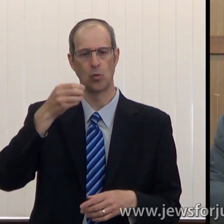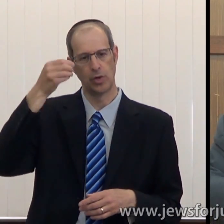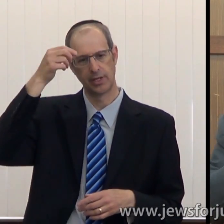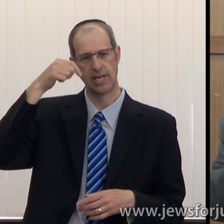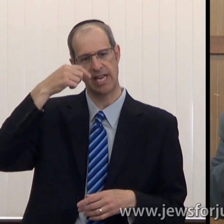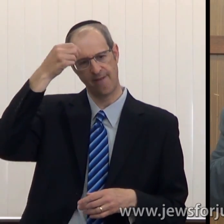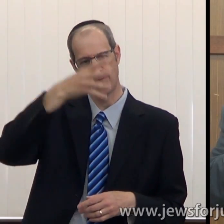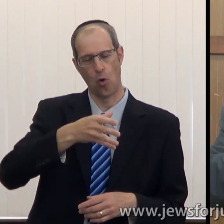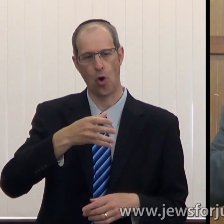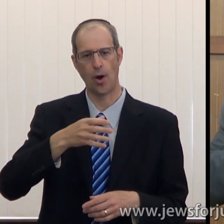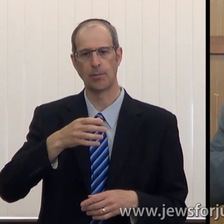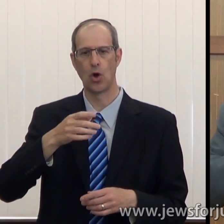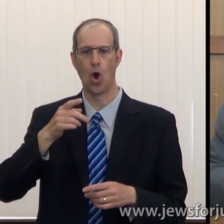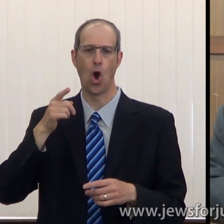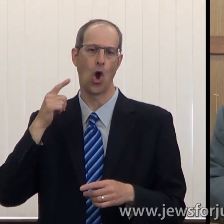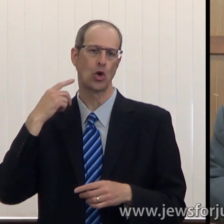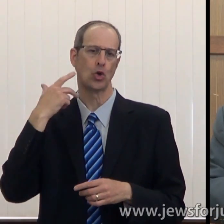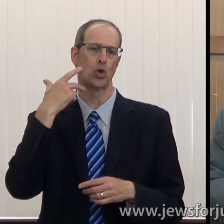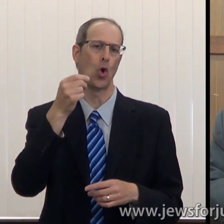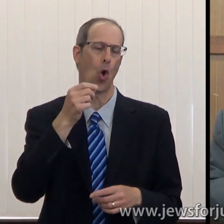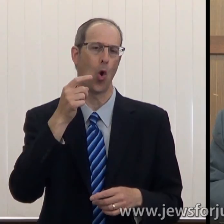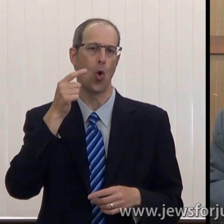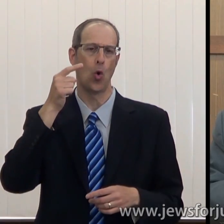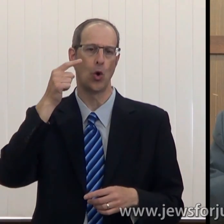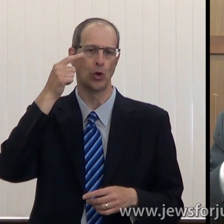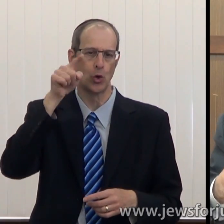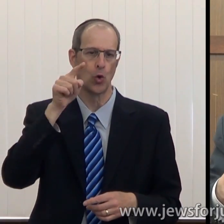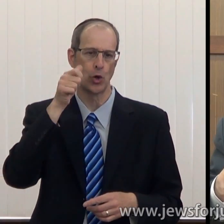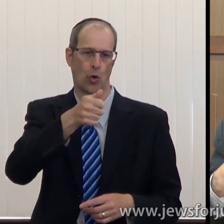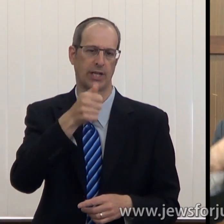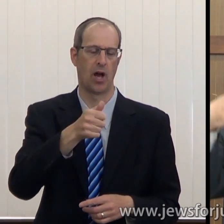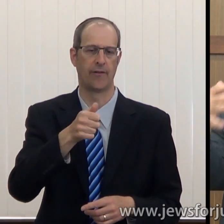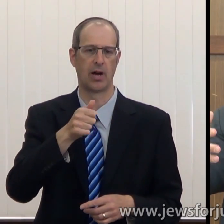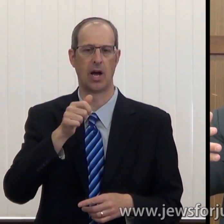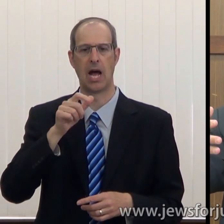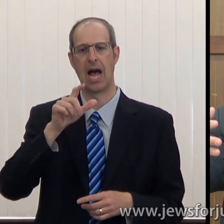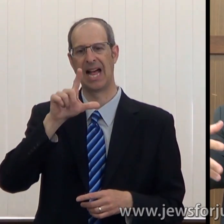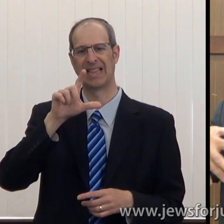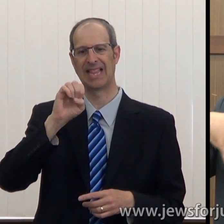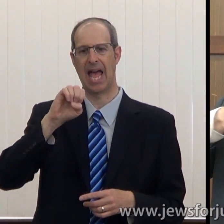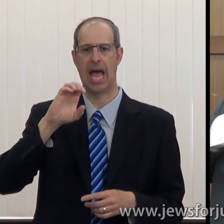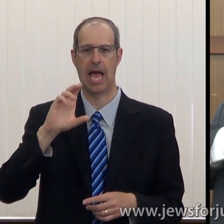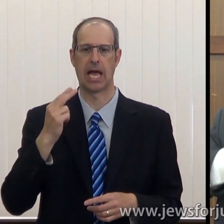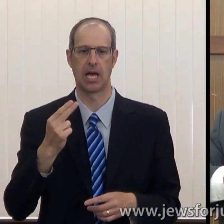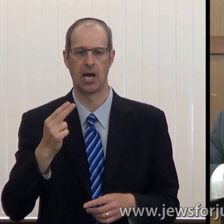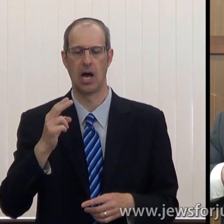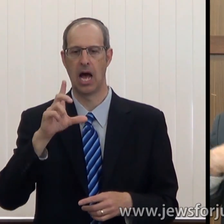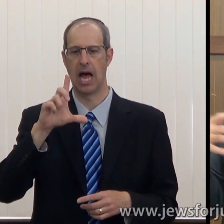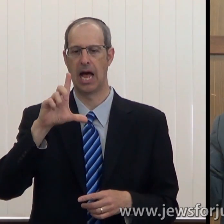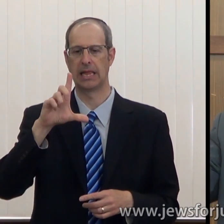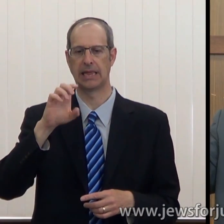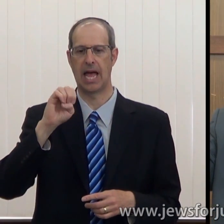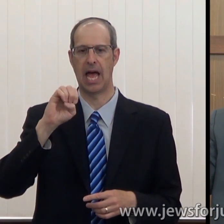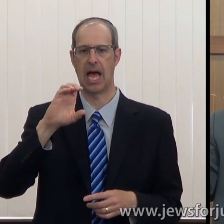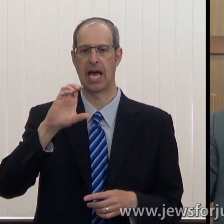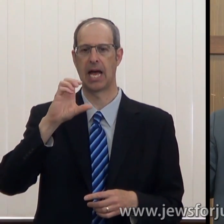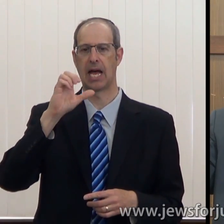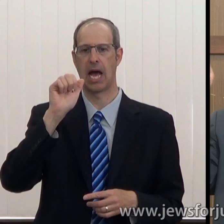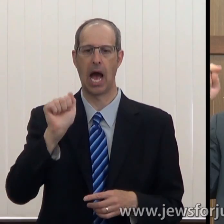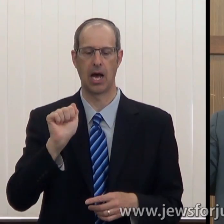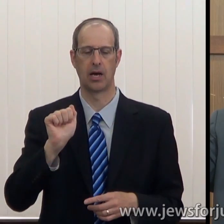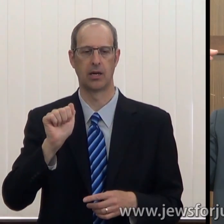yourself. Go to yourself. That's what it means. Lech Lecha, go to yourself, to